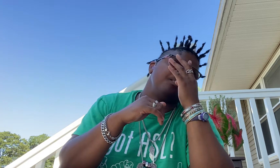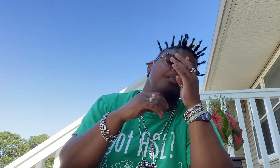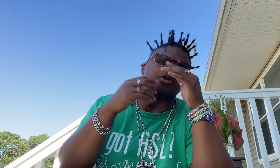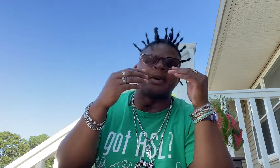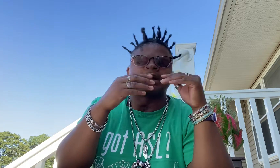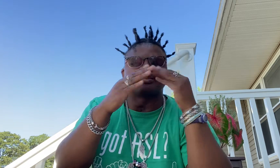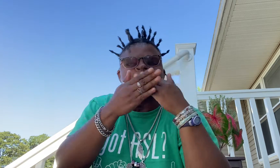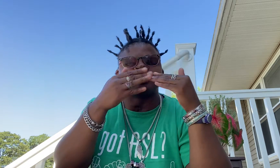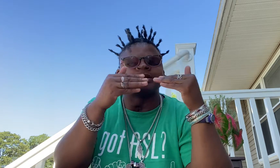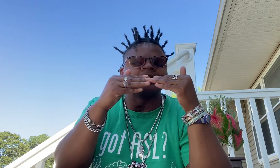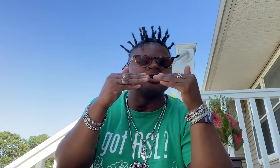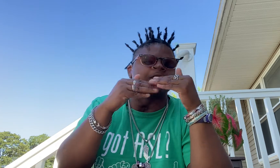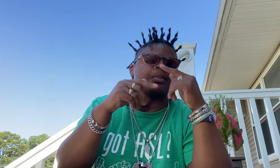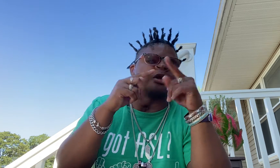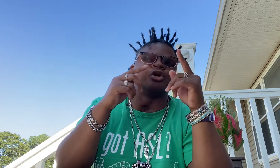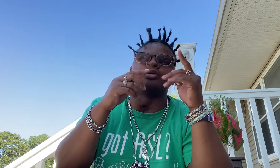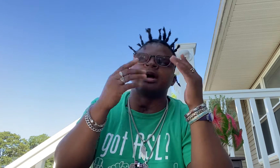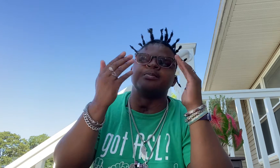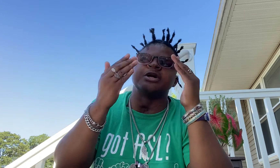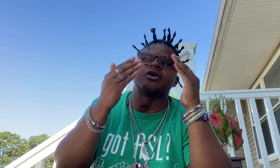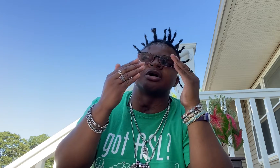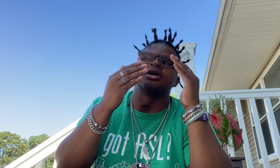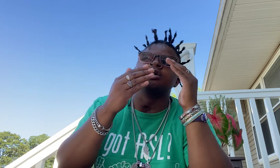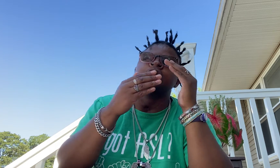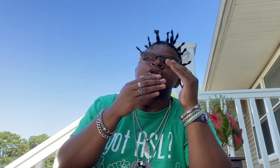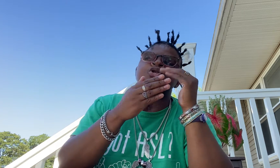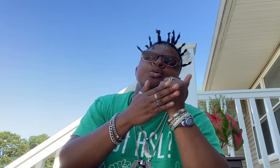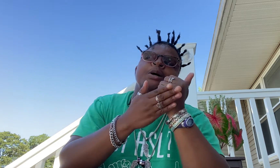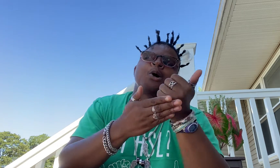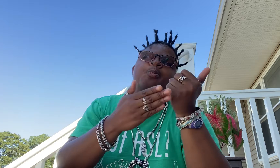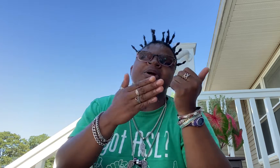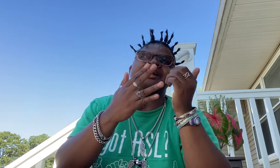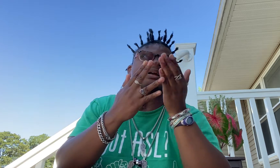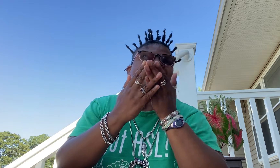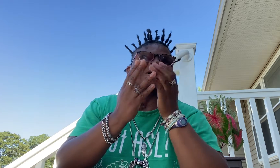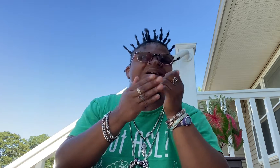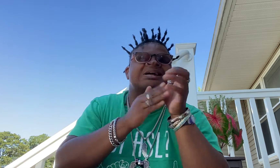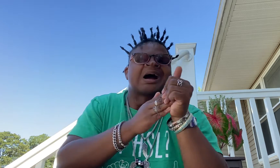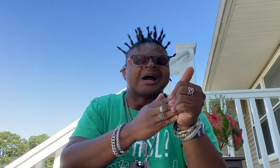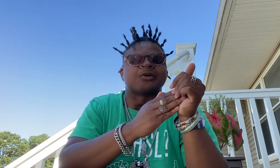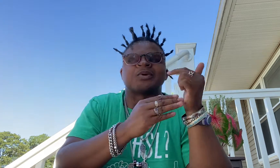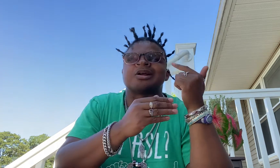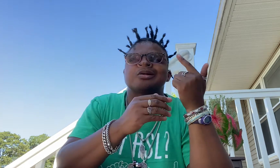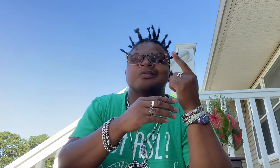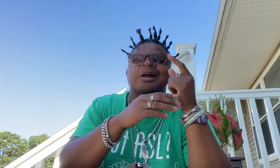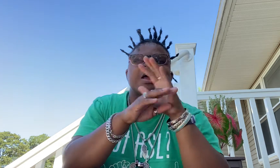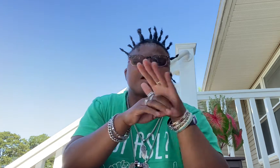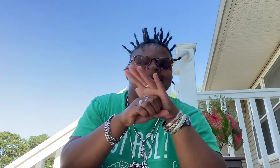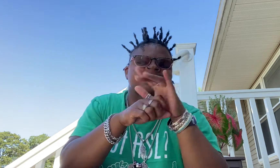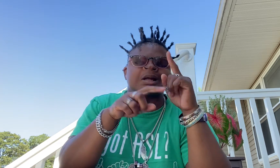to make the parts even, but I use a mirror to help me, like, guide me to the area I could